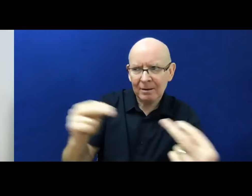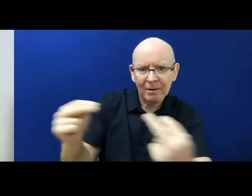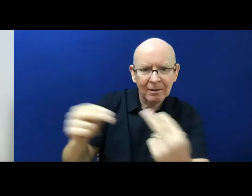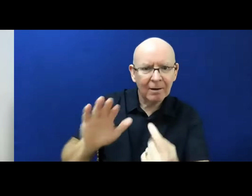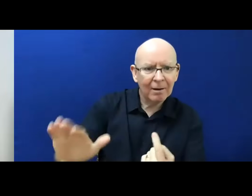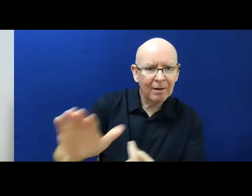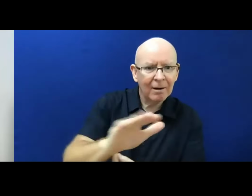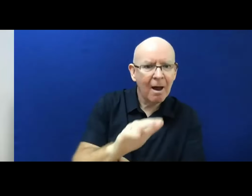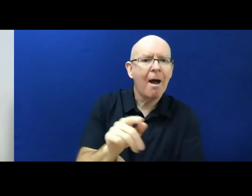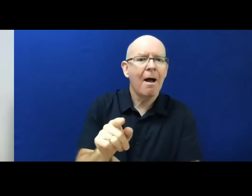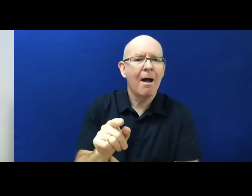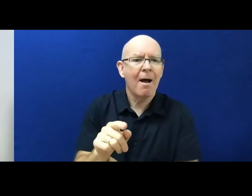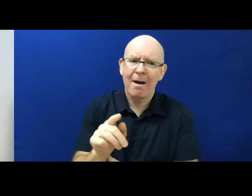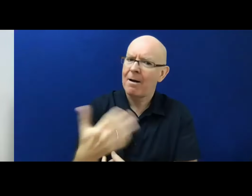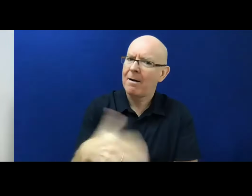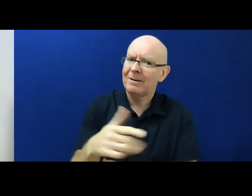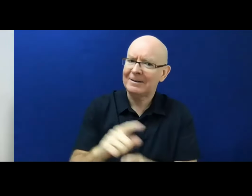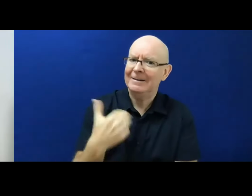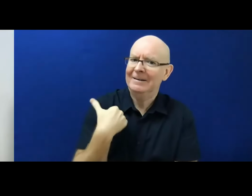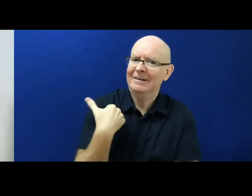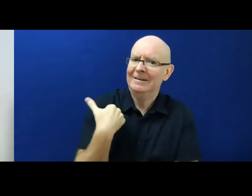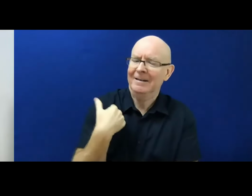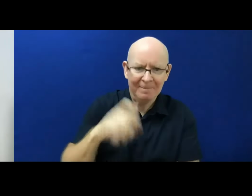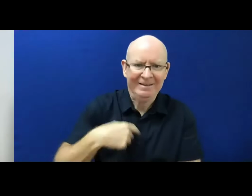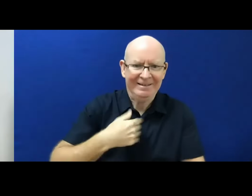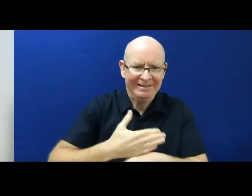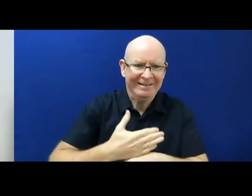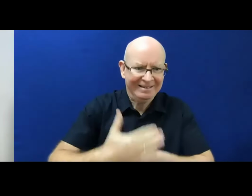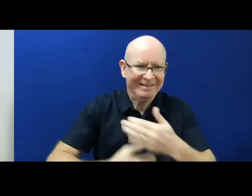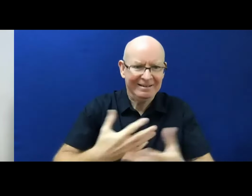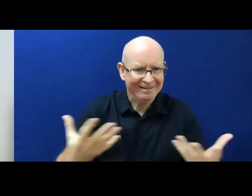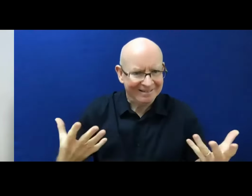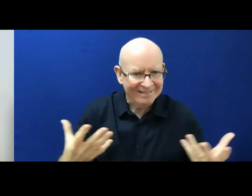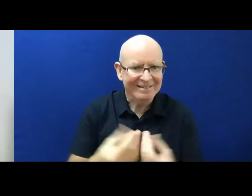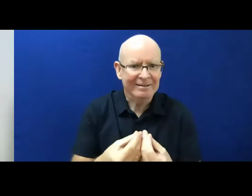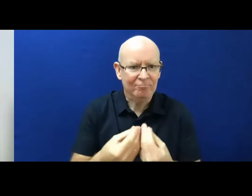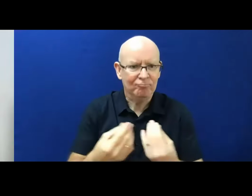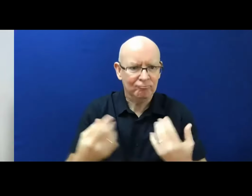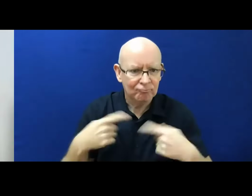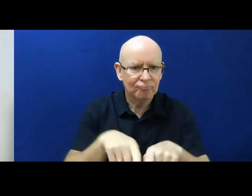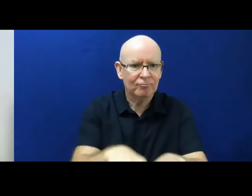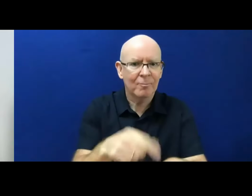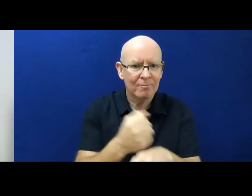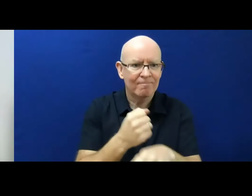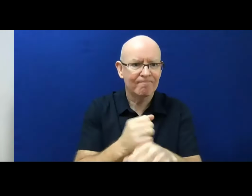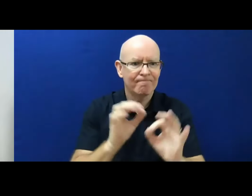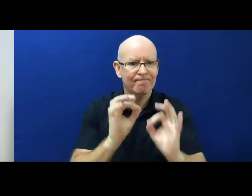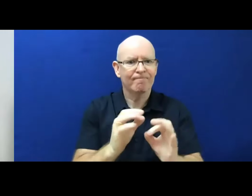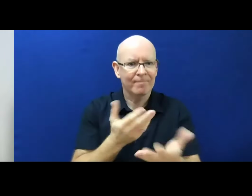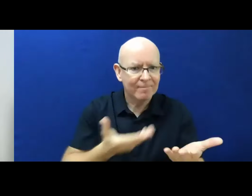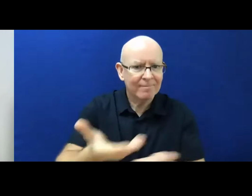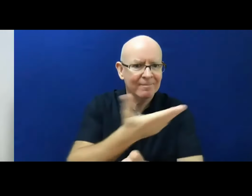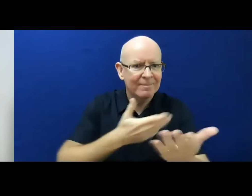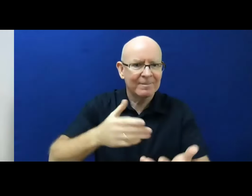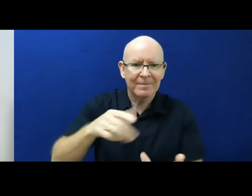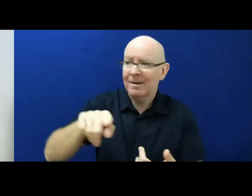my head that I want to share with you, but I hope that the panel and the other presentations and also the discussion